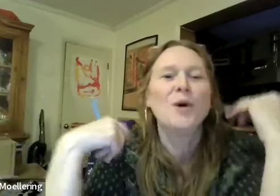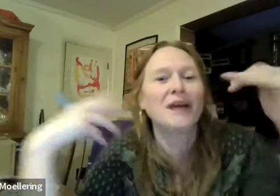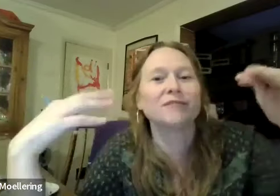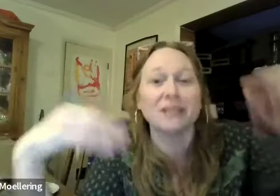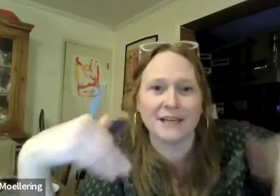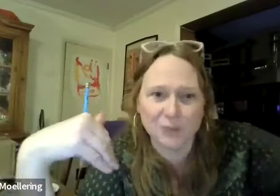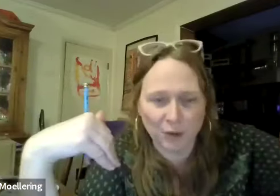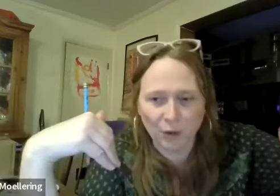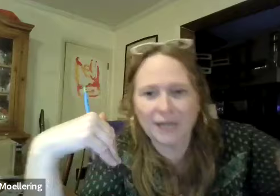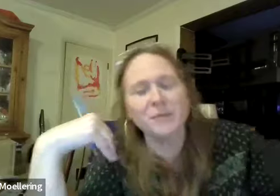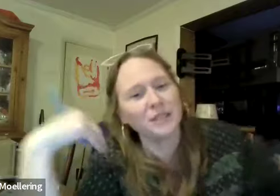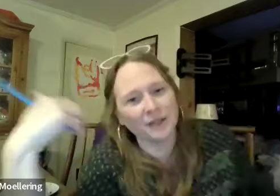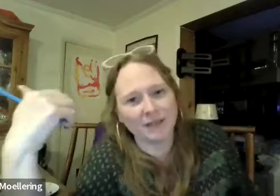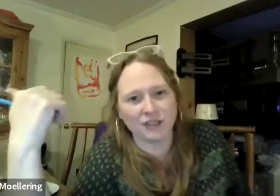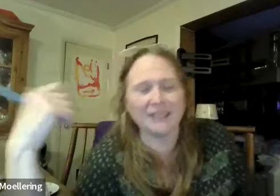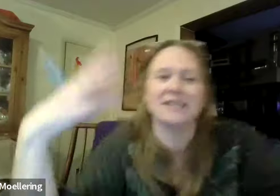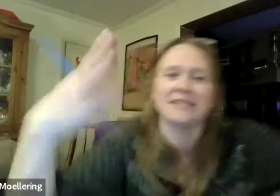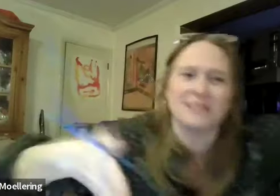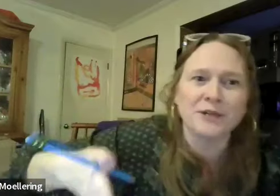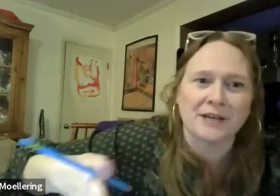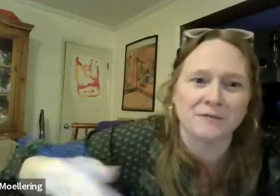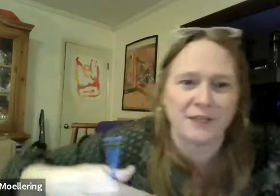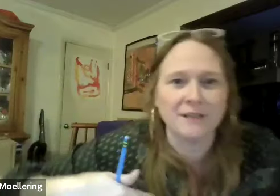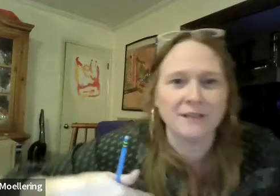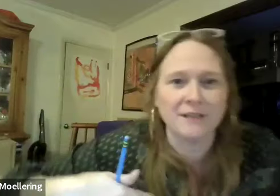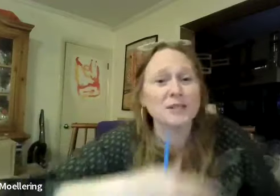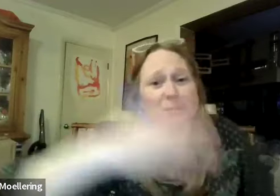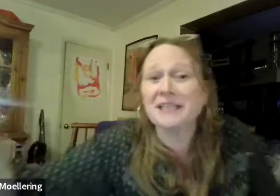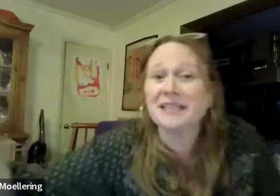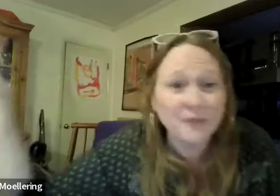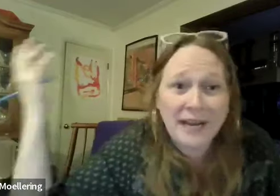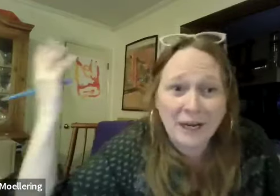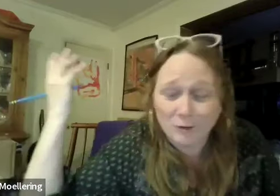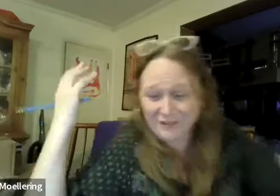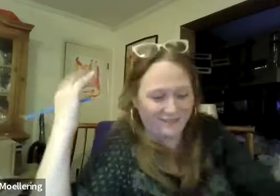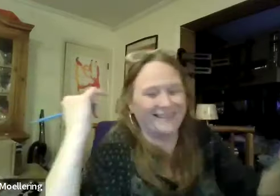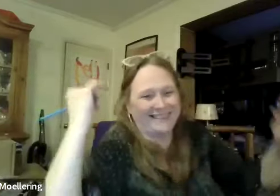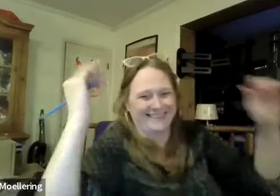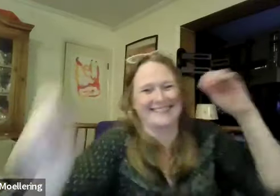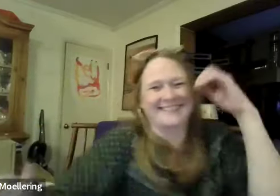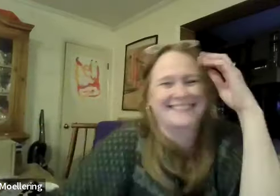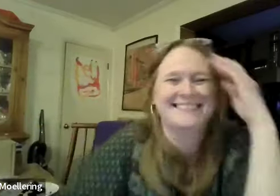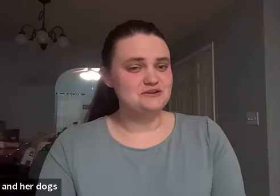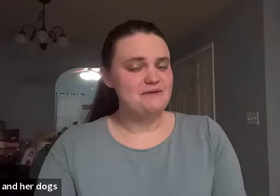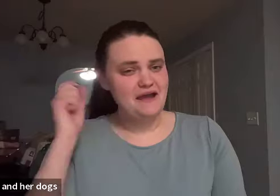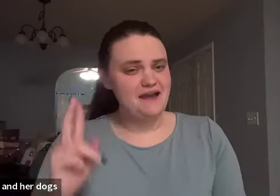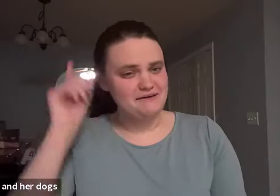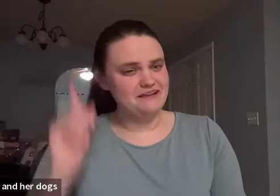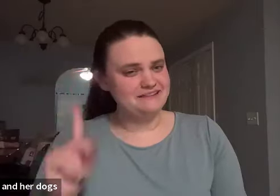won't have tonight's recording, but you'll have Jillian in a different outfit, possibly in a different house. That is very true. I've like